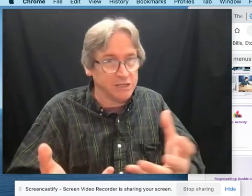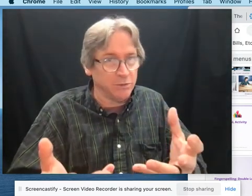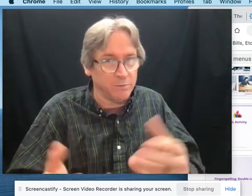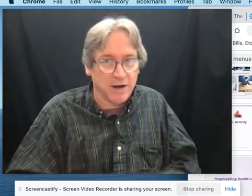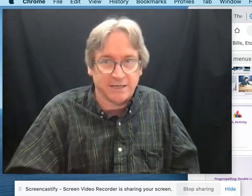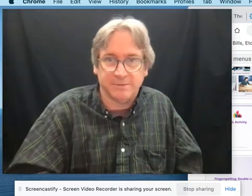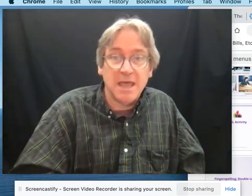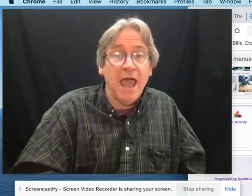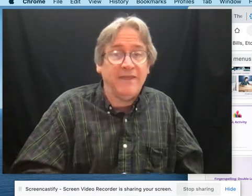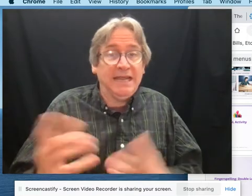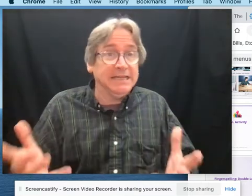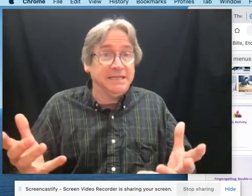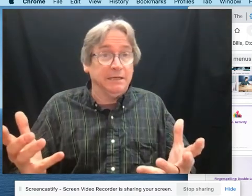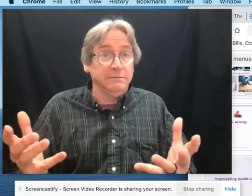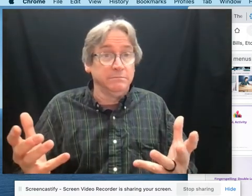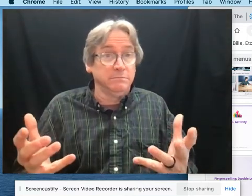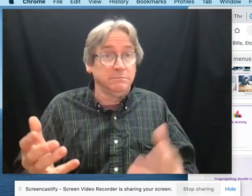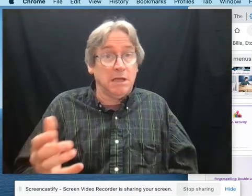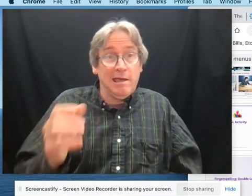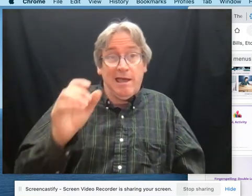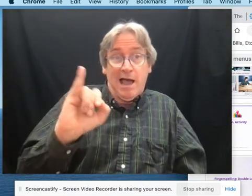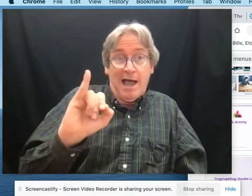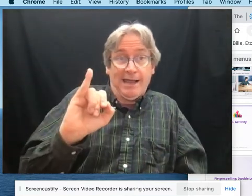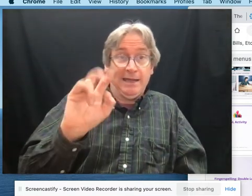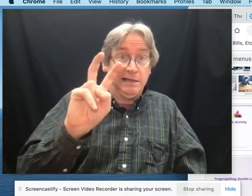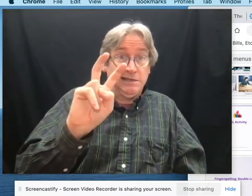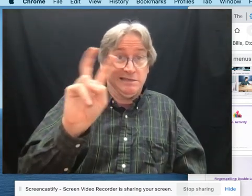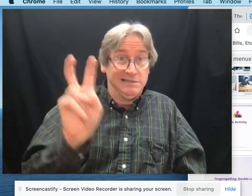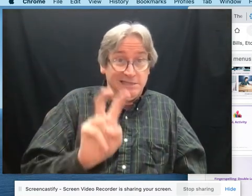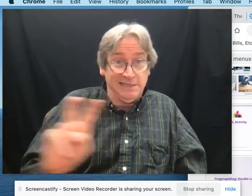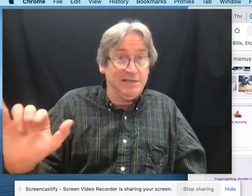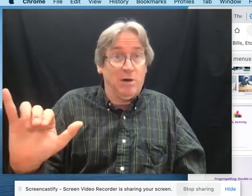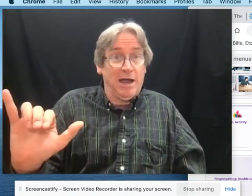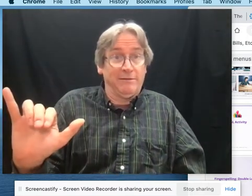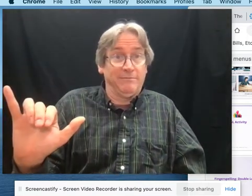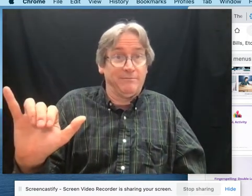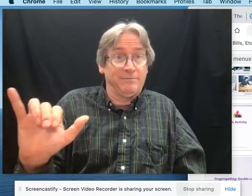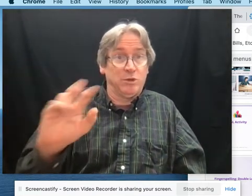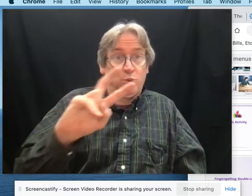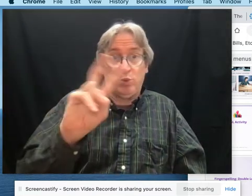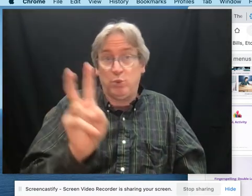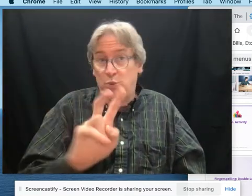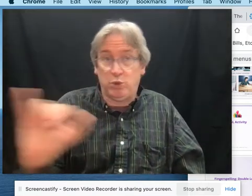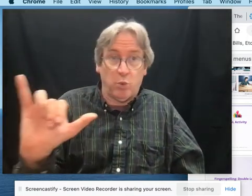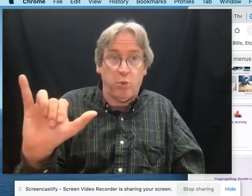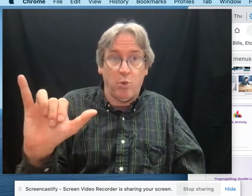so that's a good one practice and then izzy i z zzy